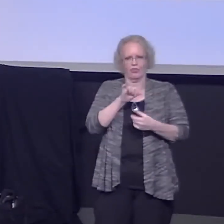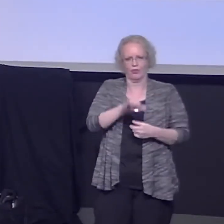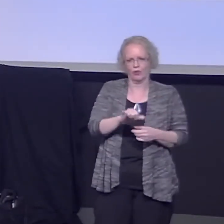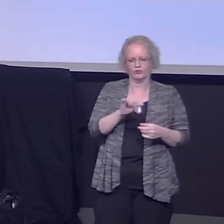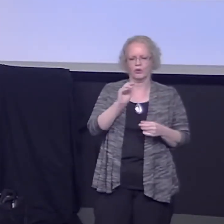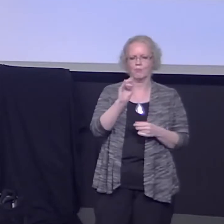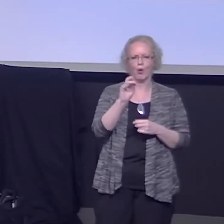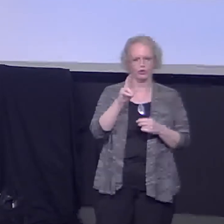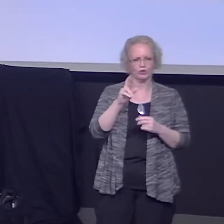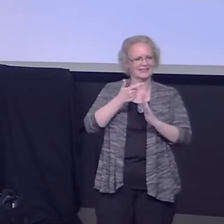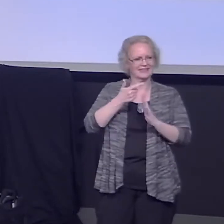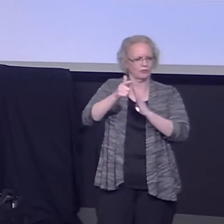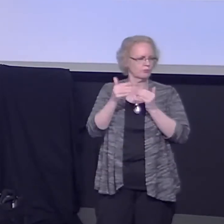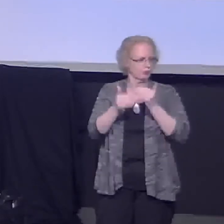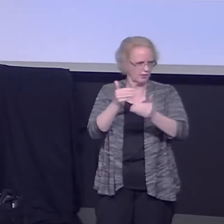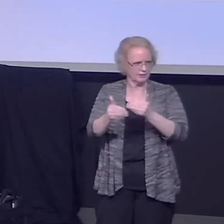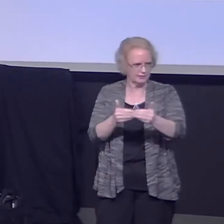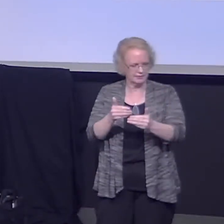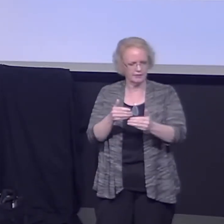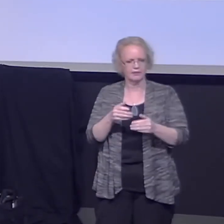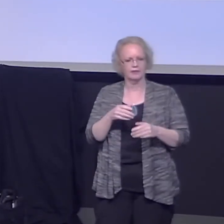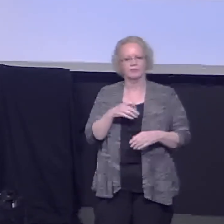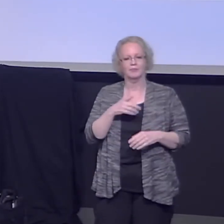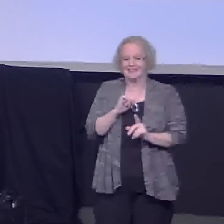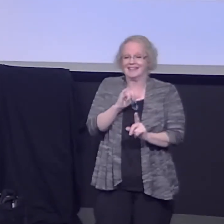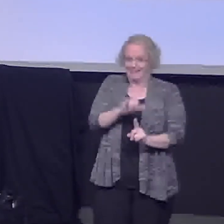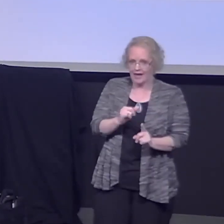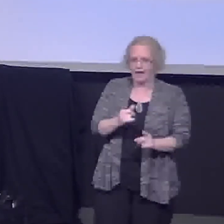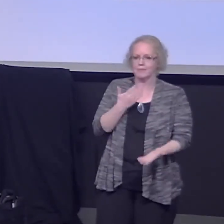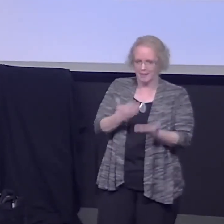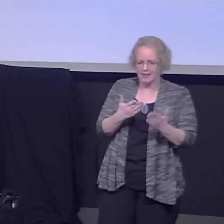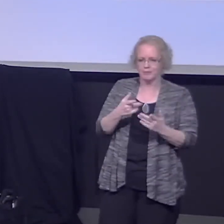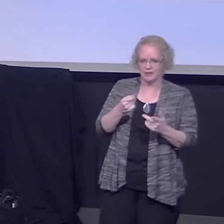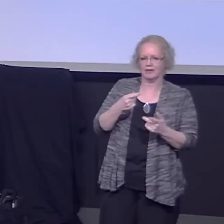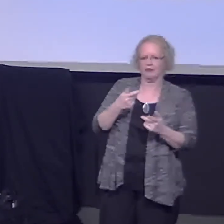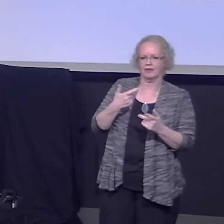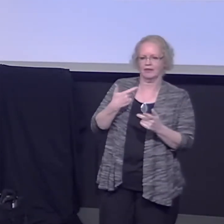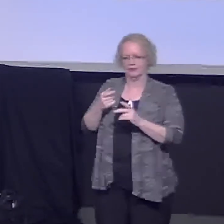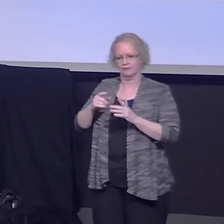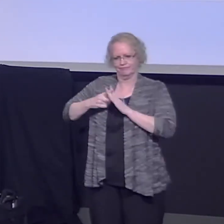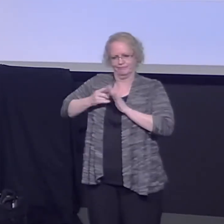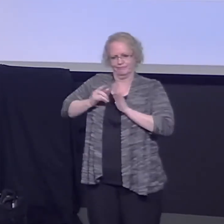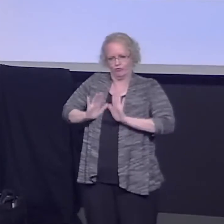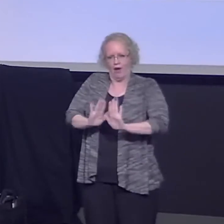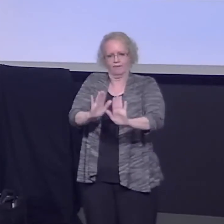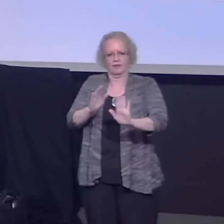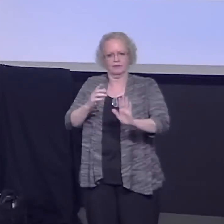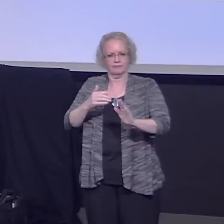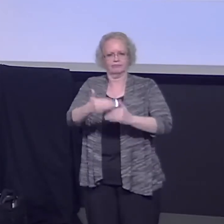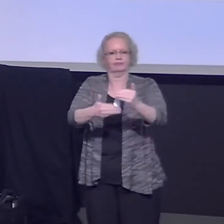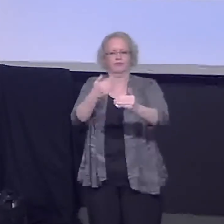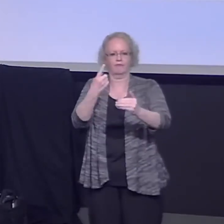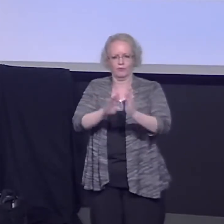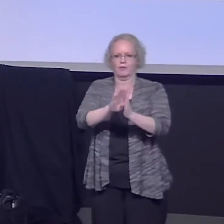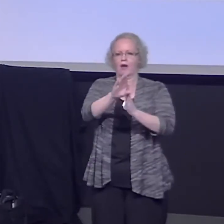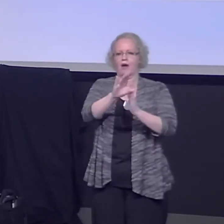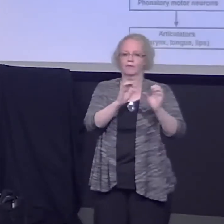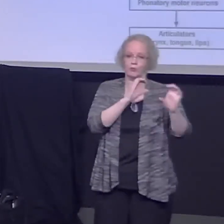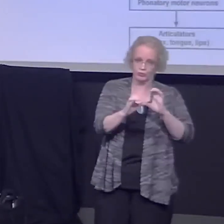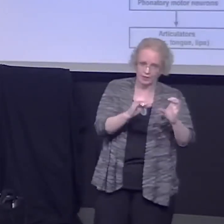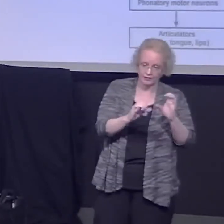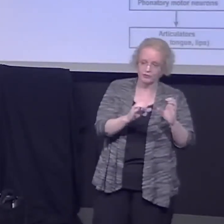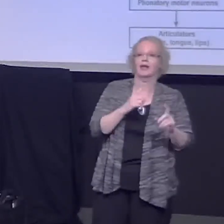that may be the origin or the driving force for communication systems like spoken and signed